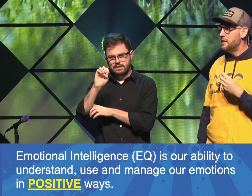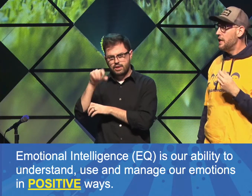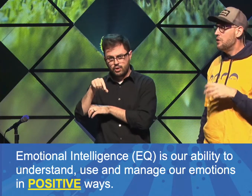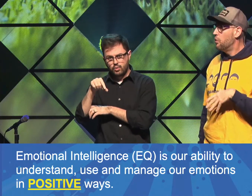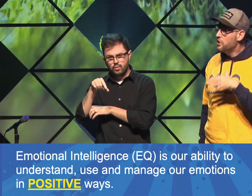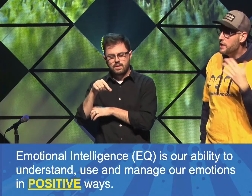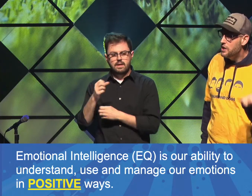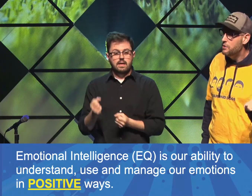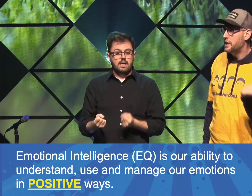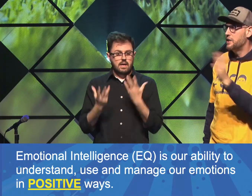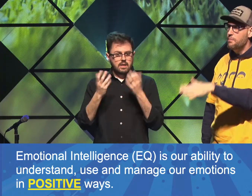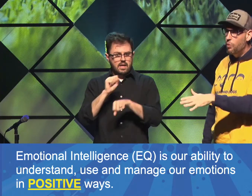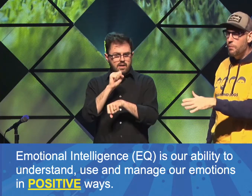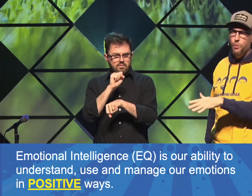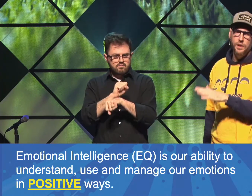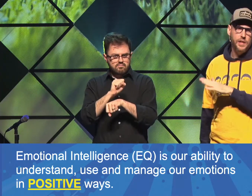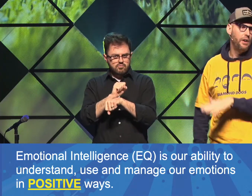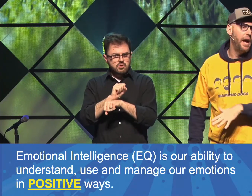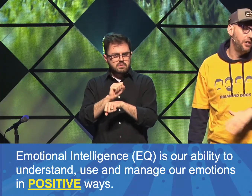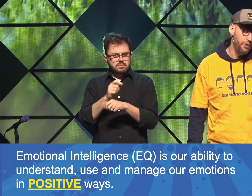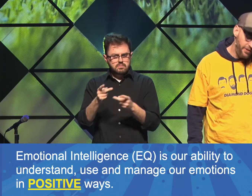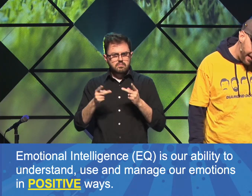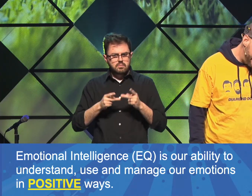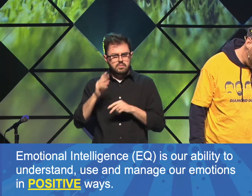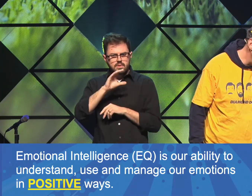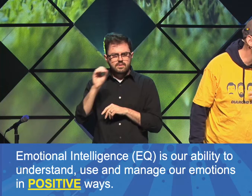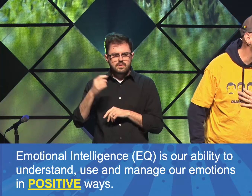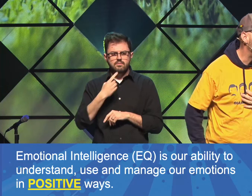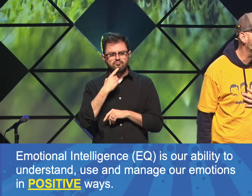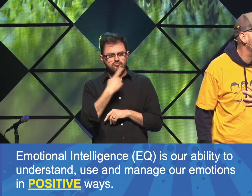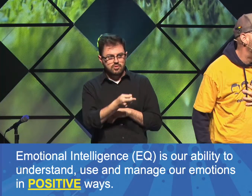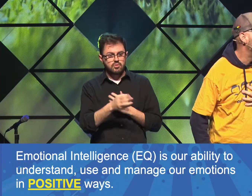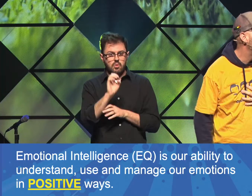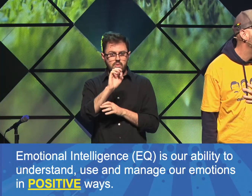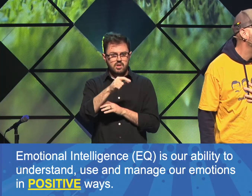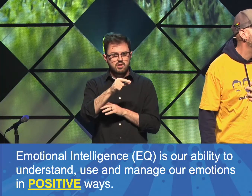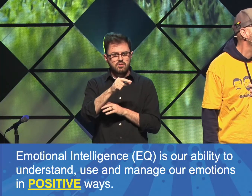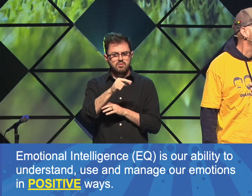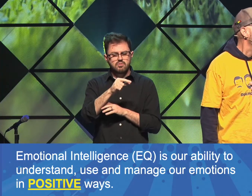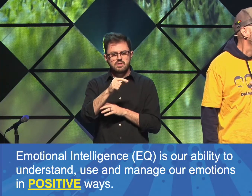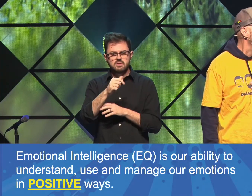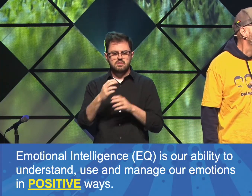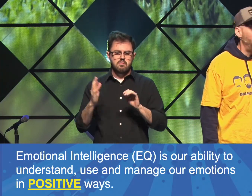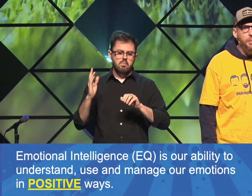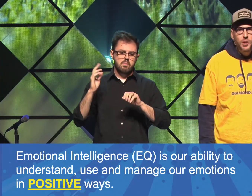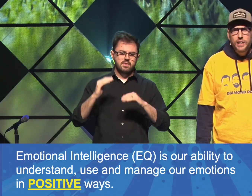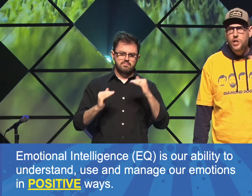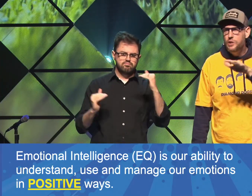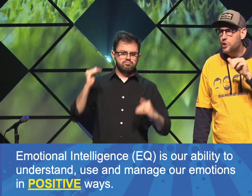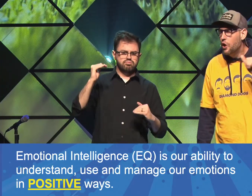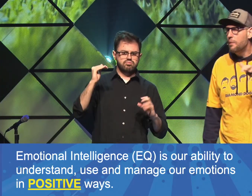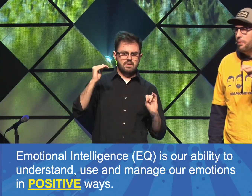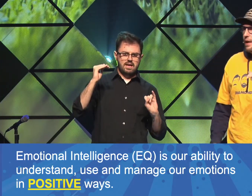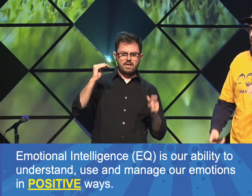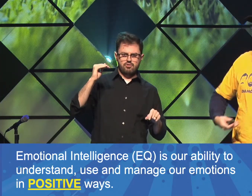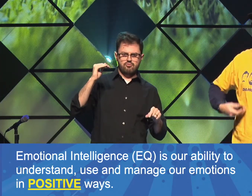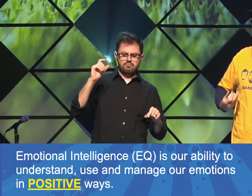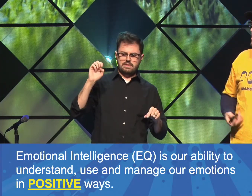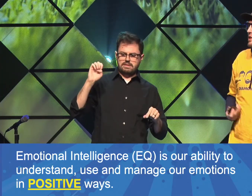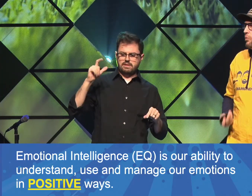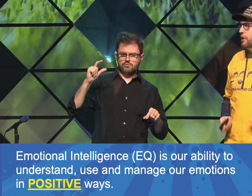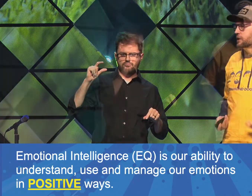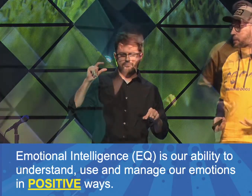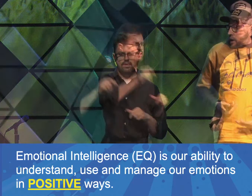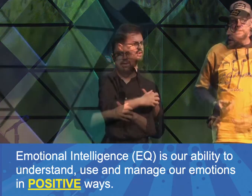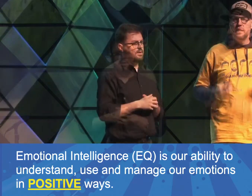would say to you, well, your EQ is actually more important than your IQ. Thank God for people like me. But our ability to interpret the